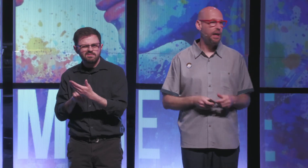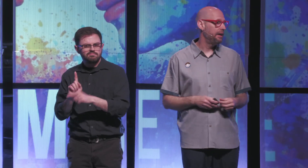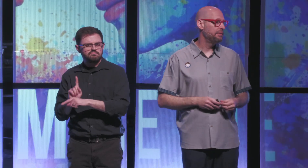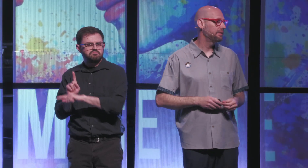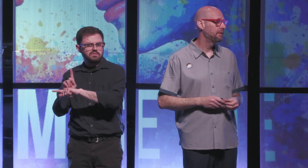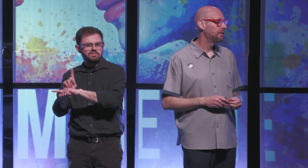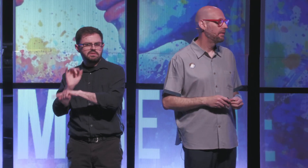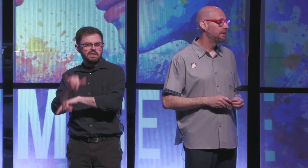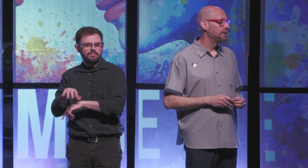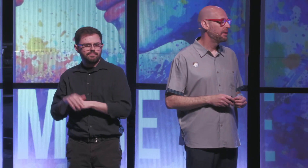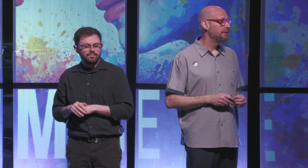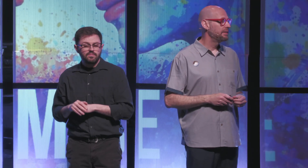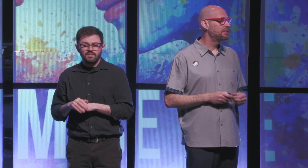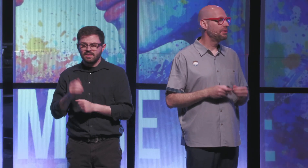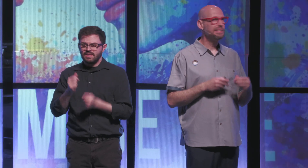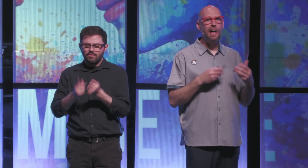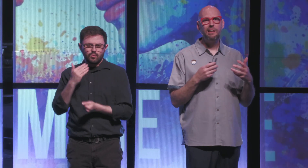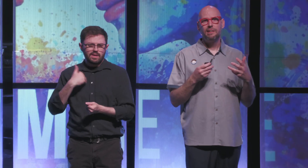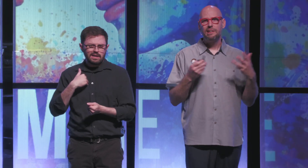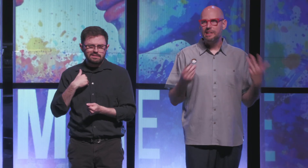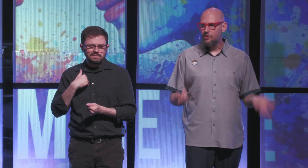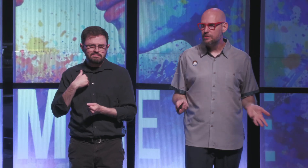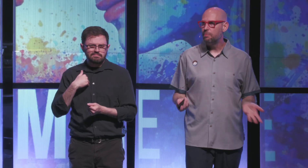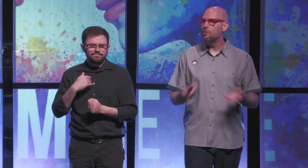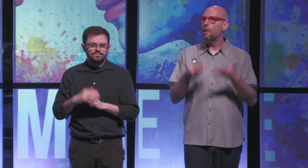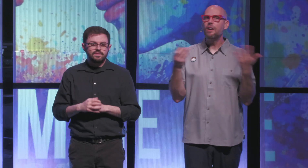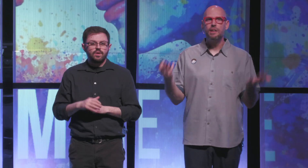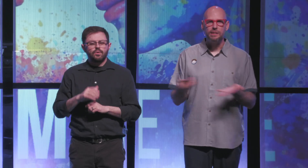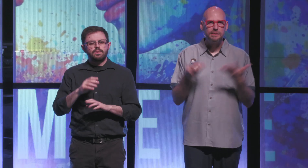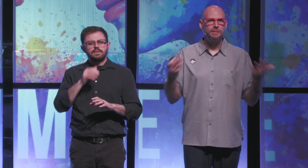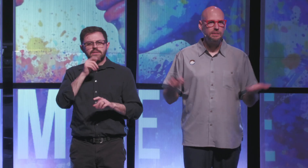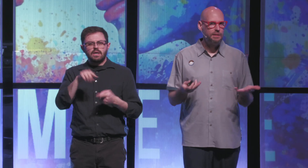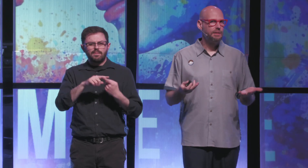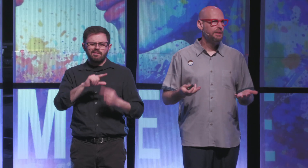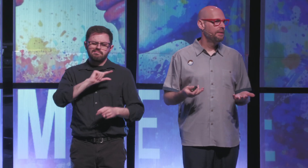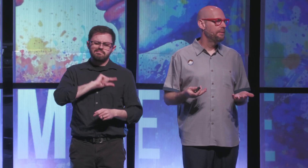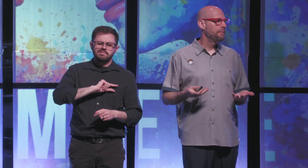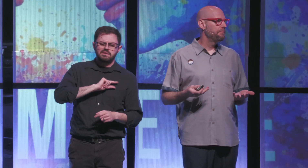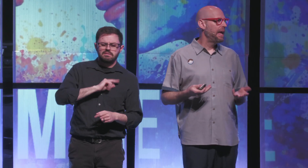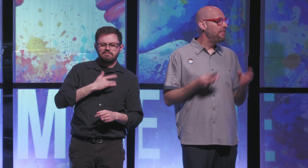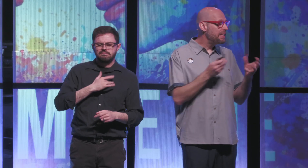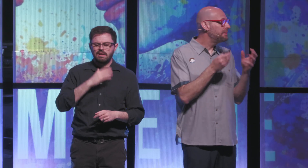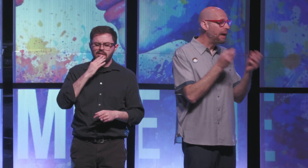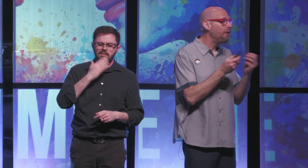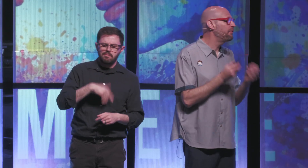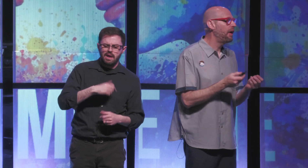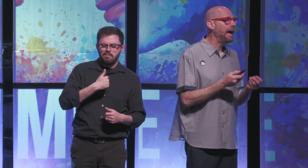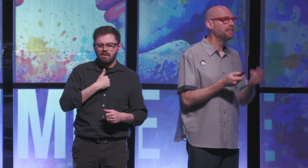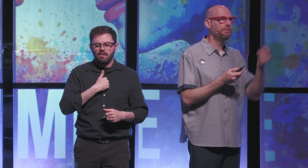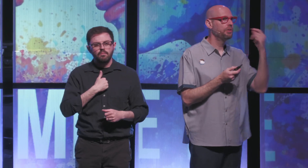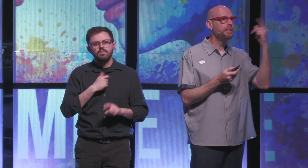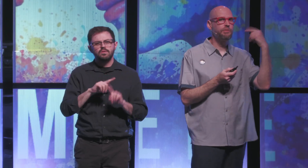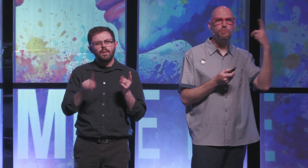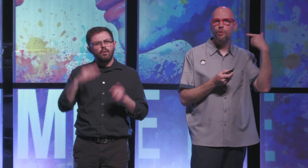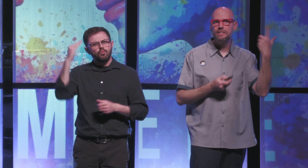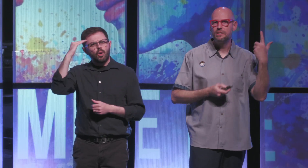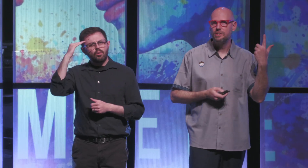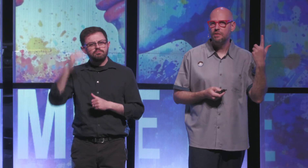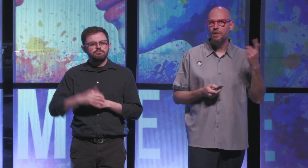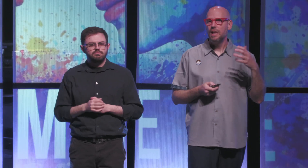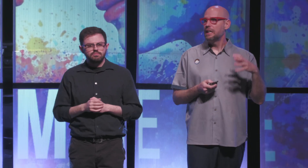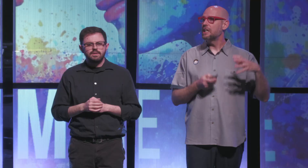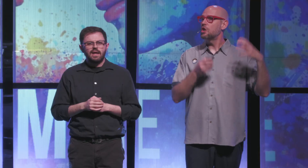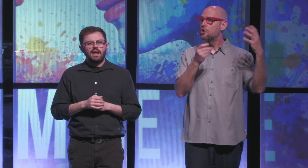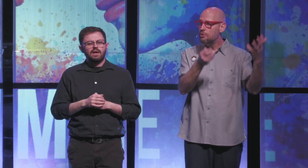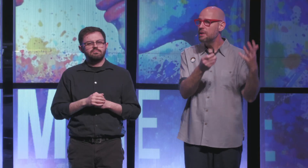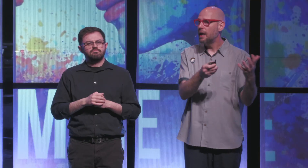in our lives. And so it's not guilt, but awareness. And this powerful act of learning from voices that are